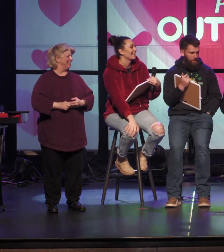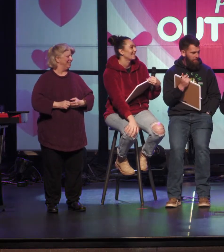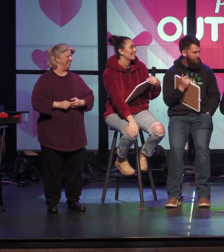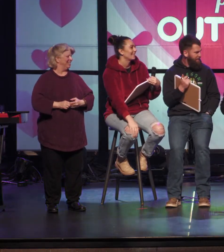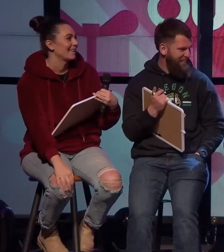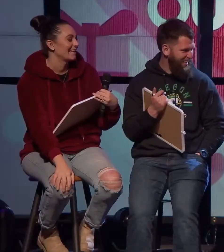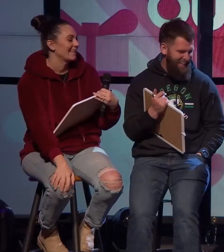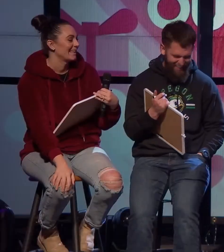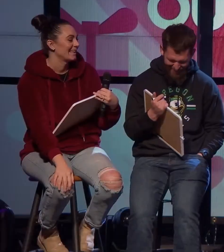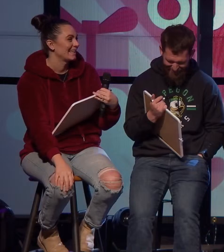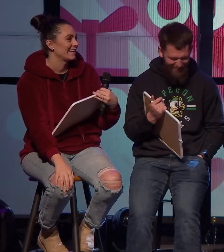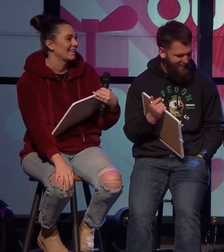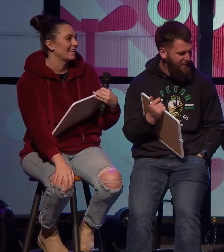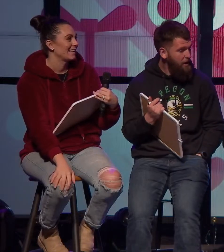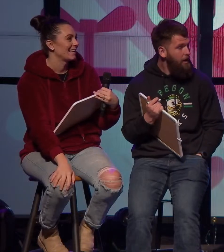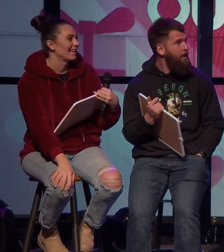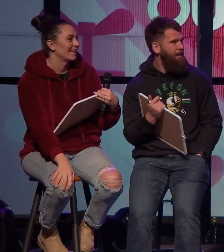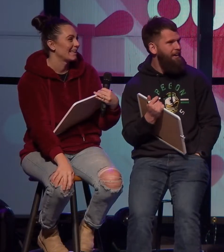Judge me.